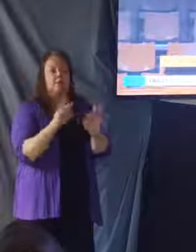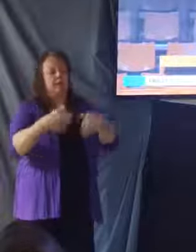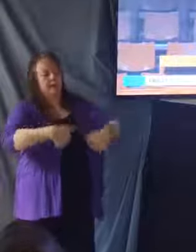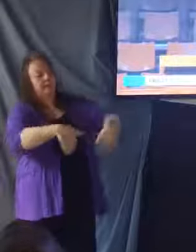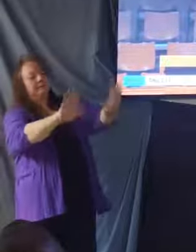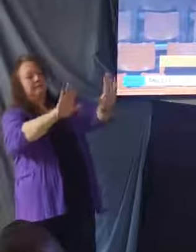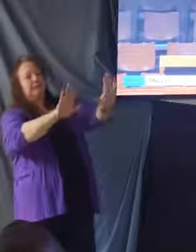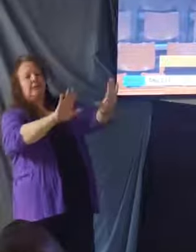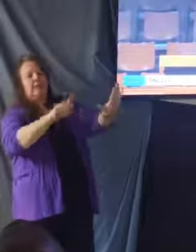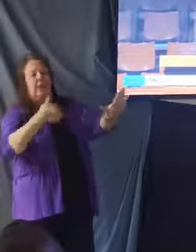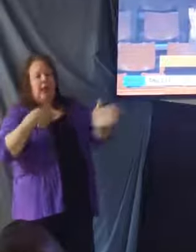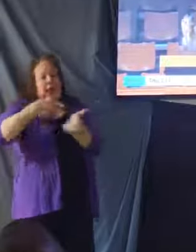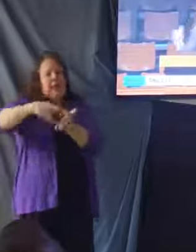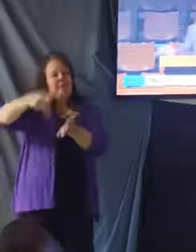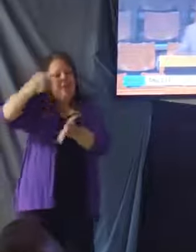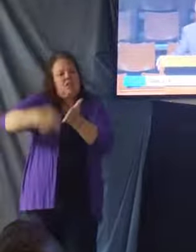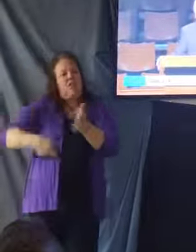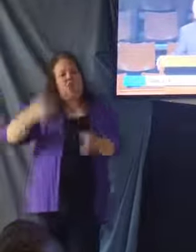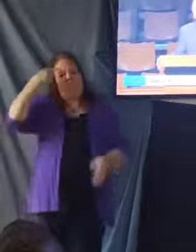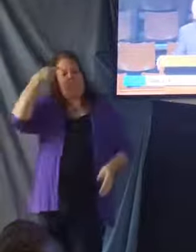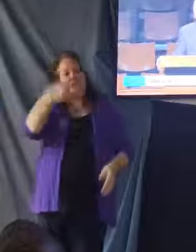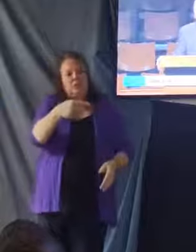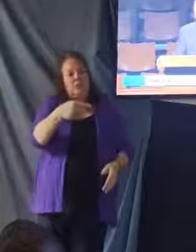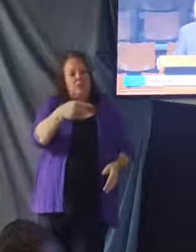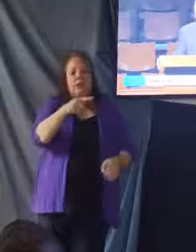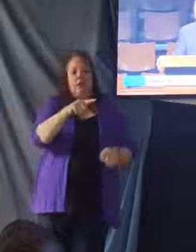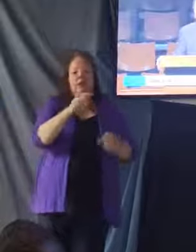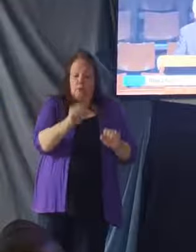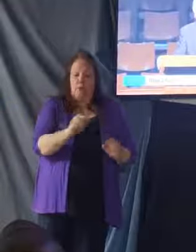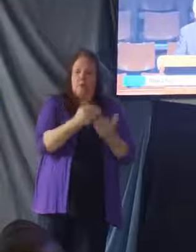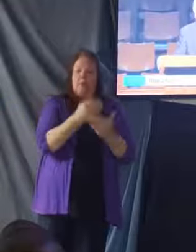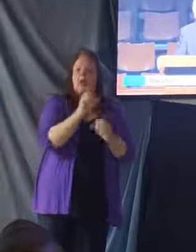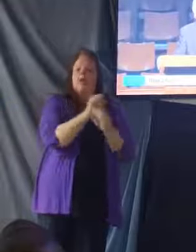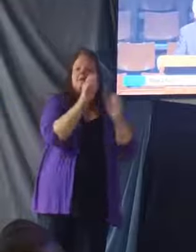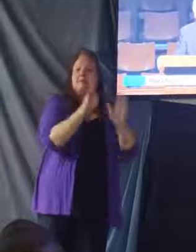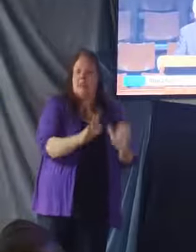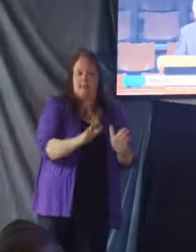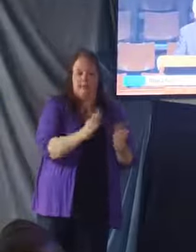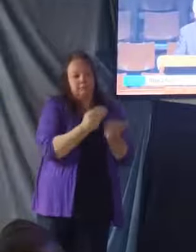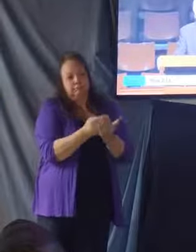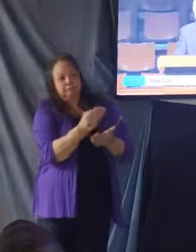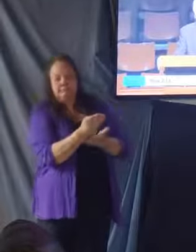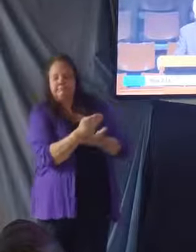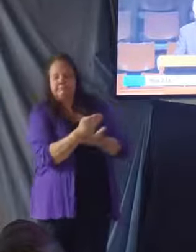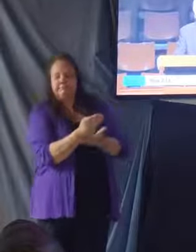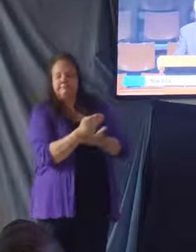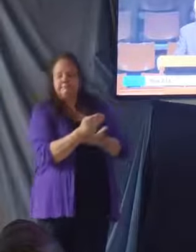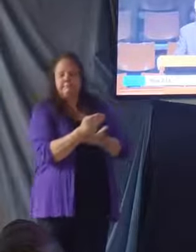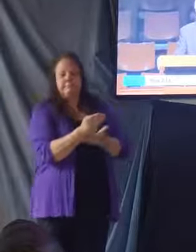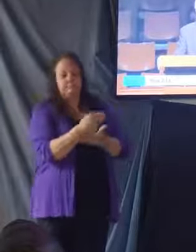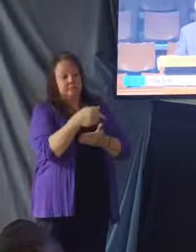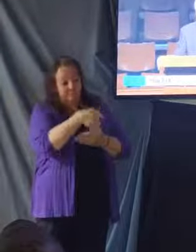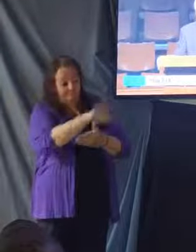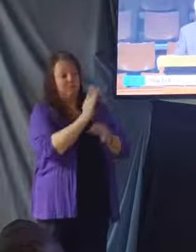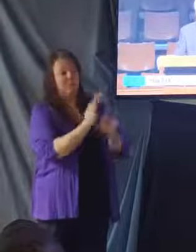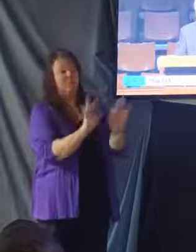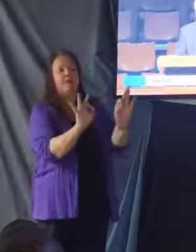by paying the necessary price. You could purchase a slave out of the slave market and set him